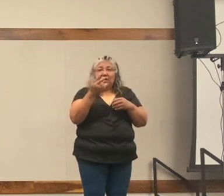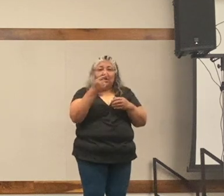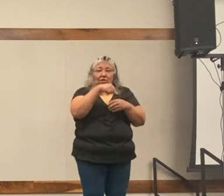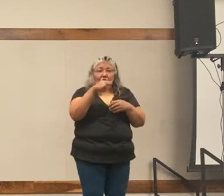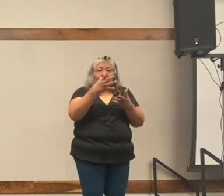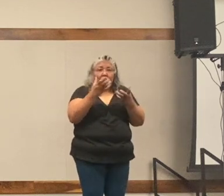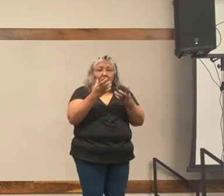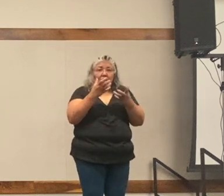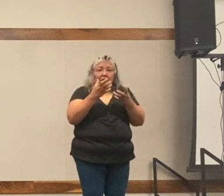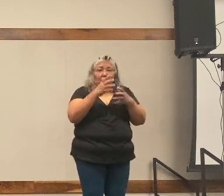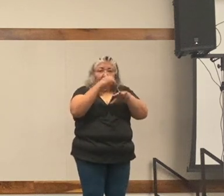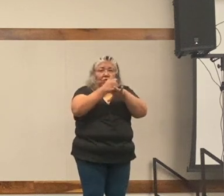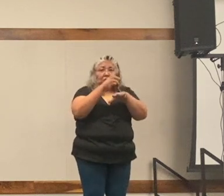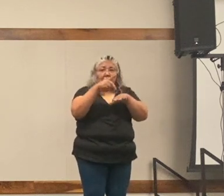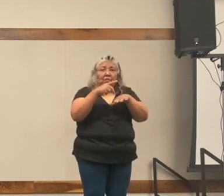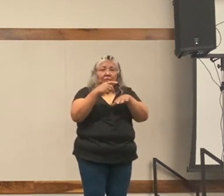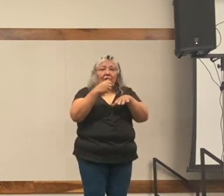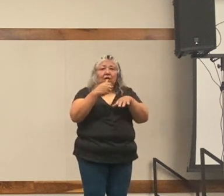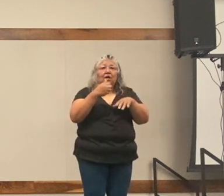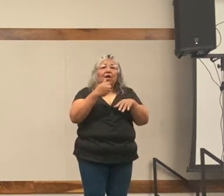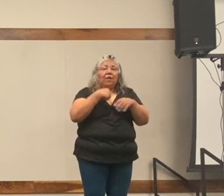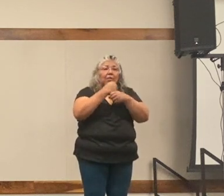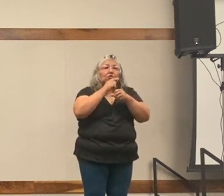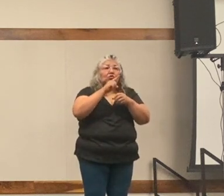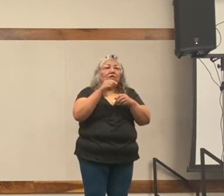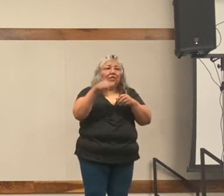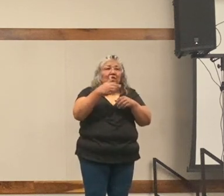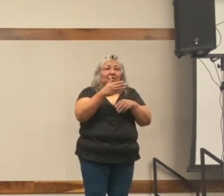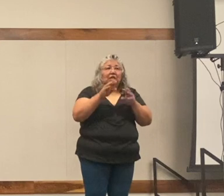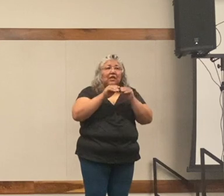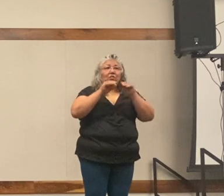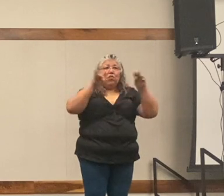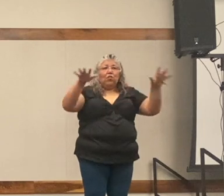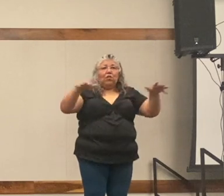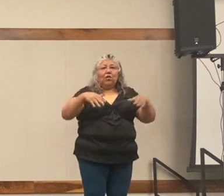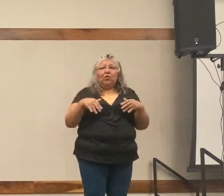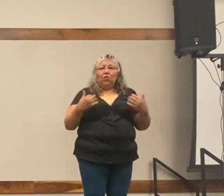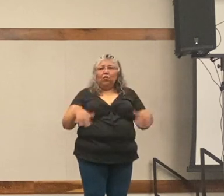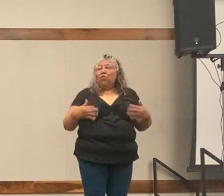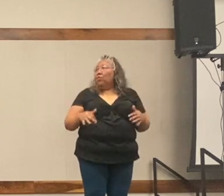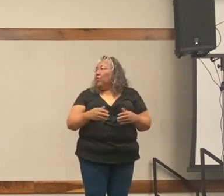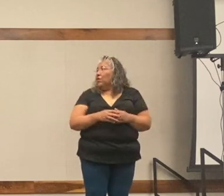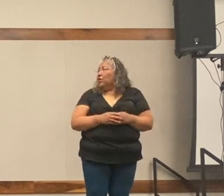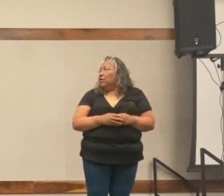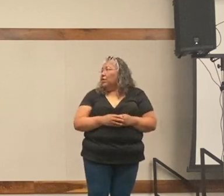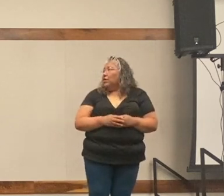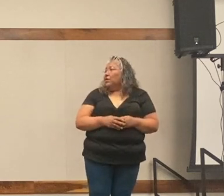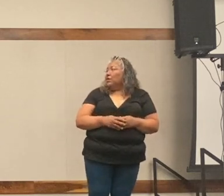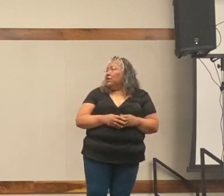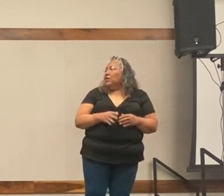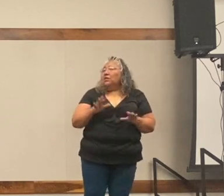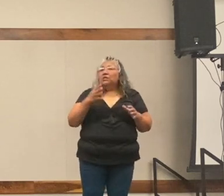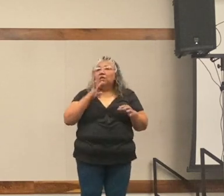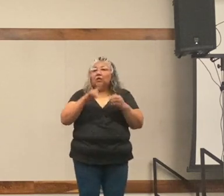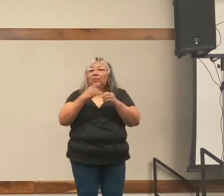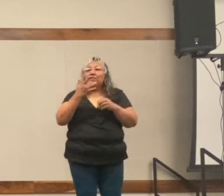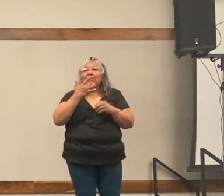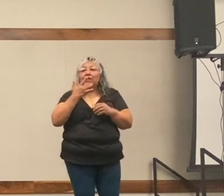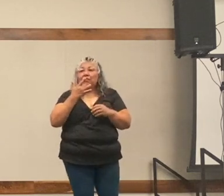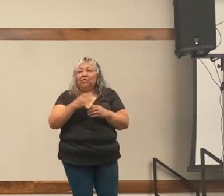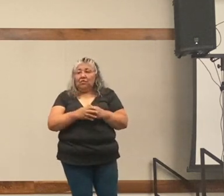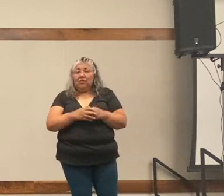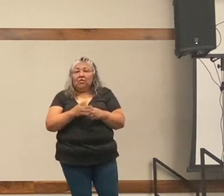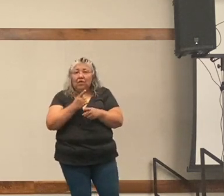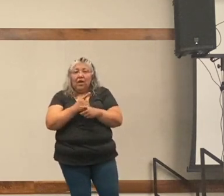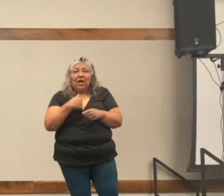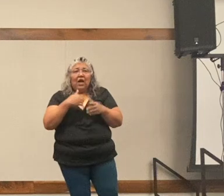want, post it up, you let me know and I'll make sure these things get out there. Whew. Talk about favor, right?